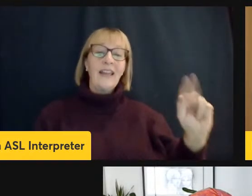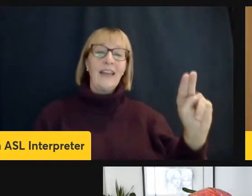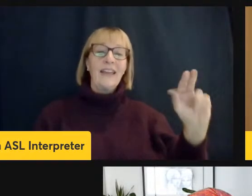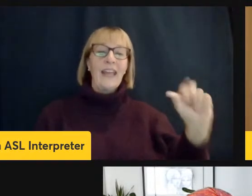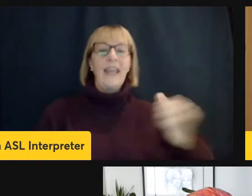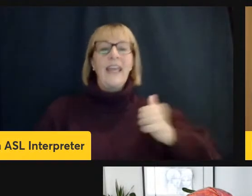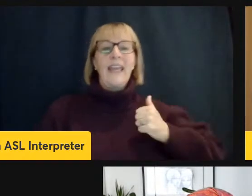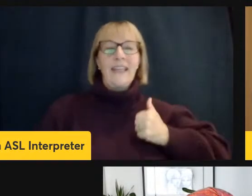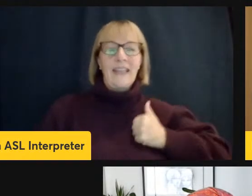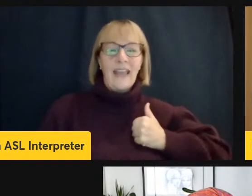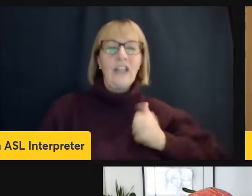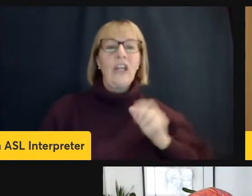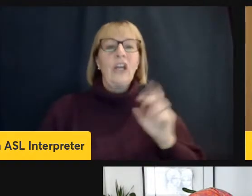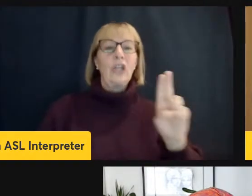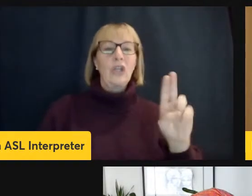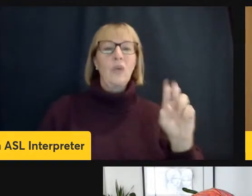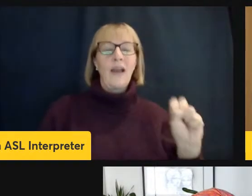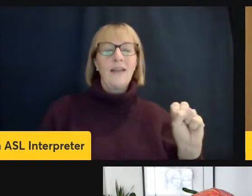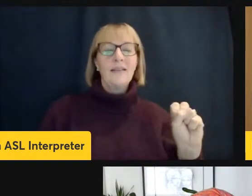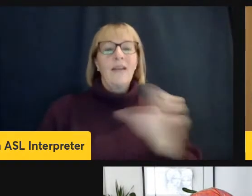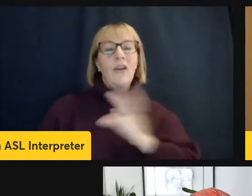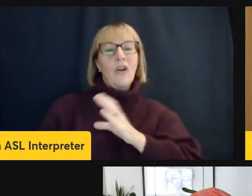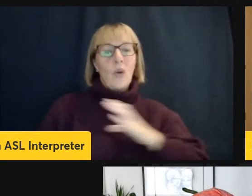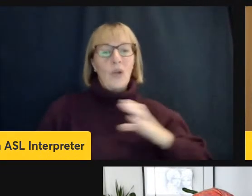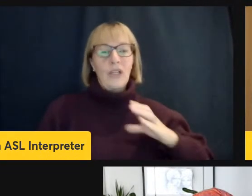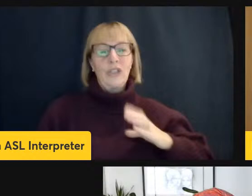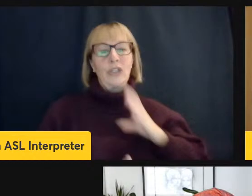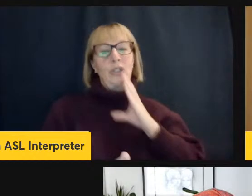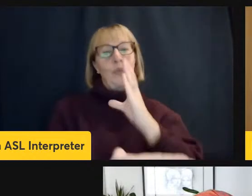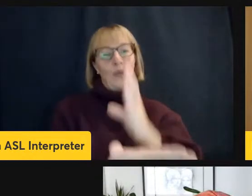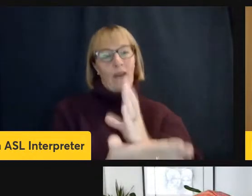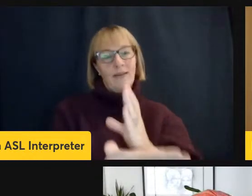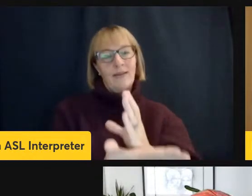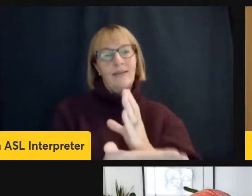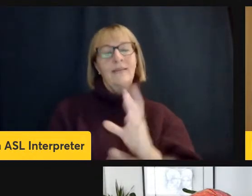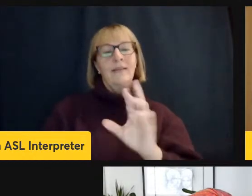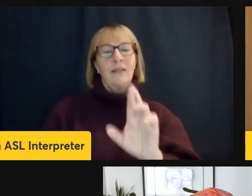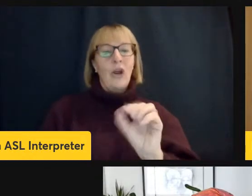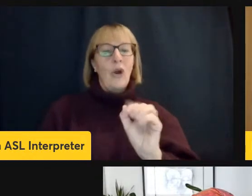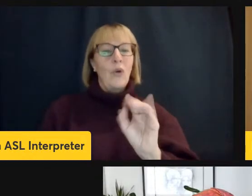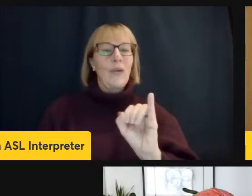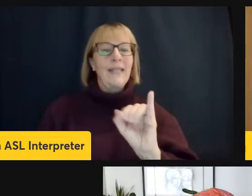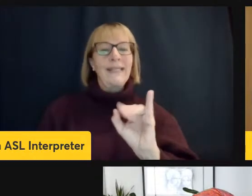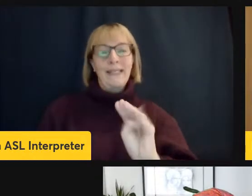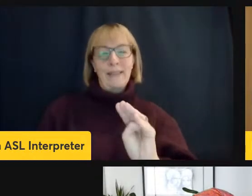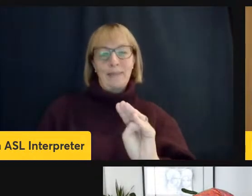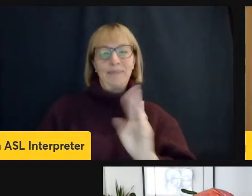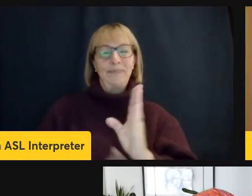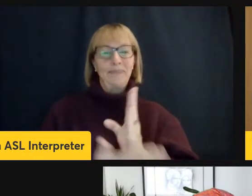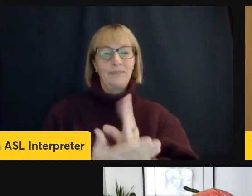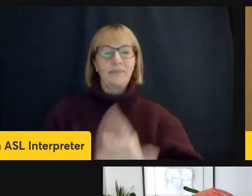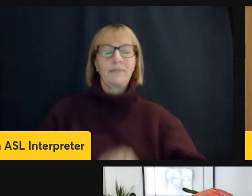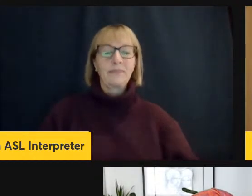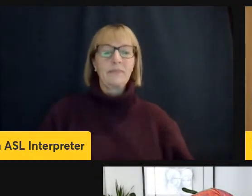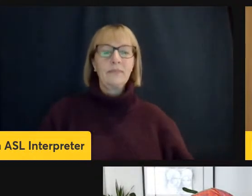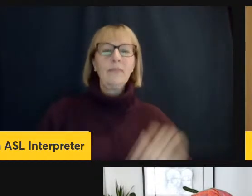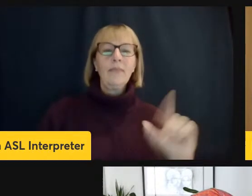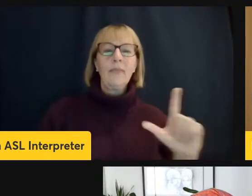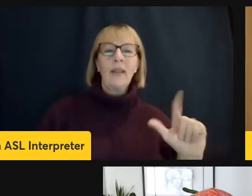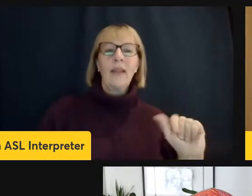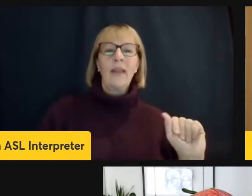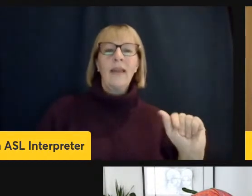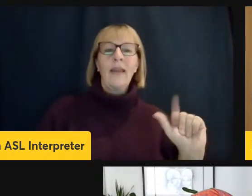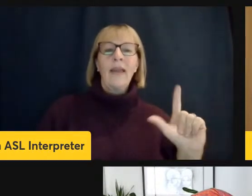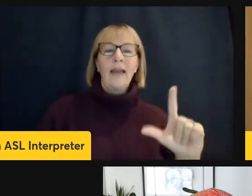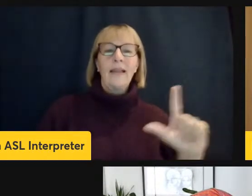Canada-US Coalition to End Race Correction. So, Lana, we've heard that some of